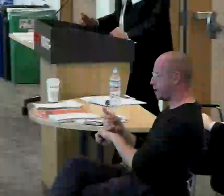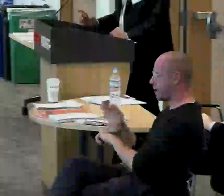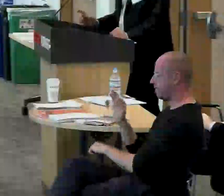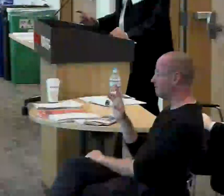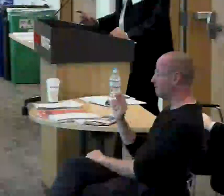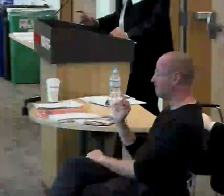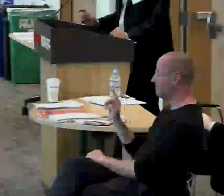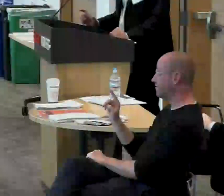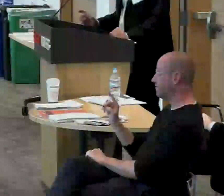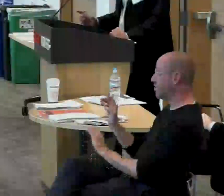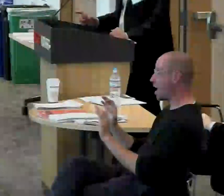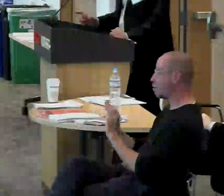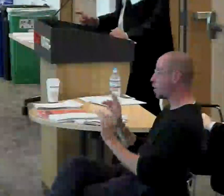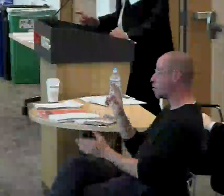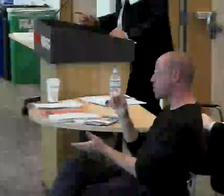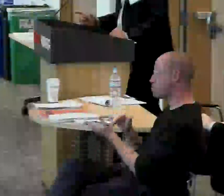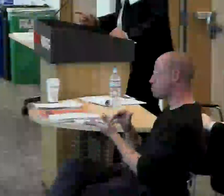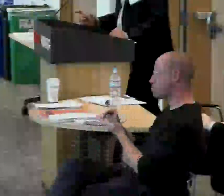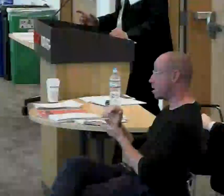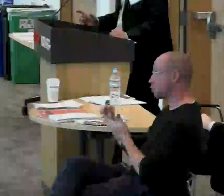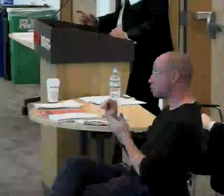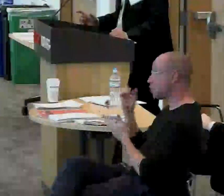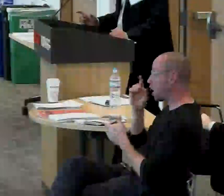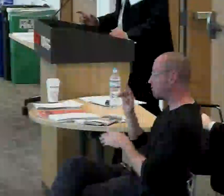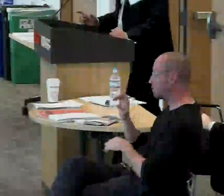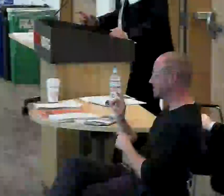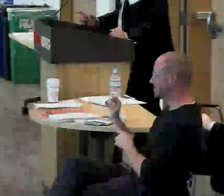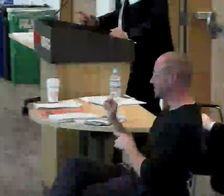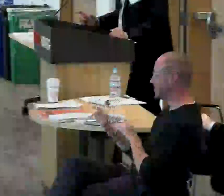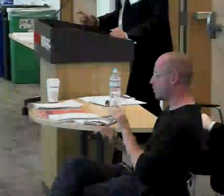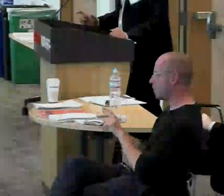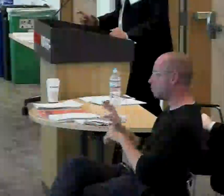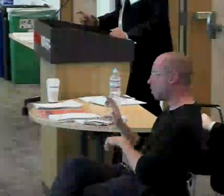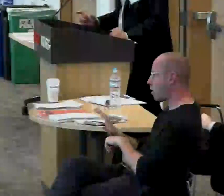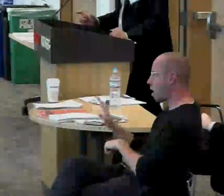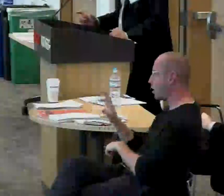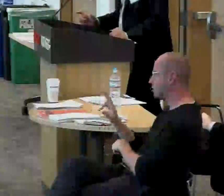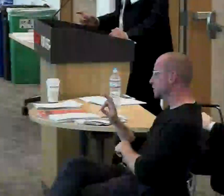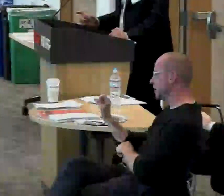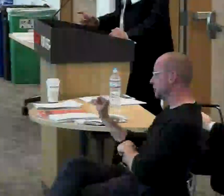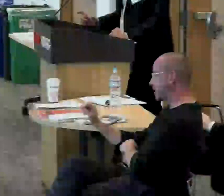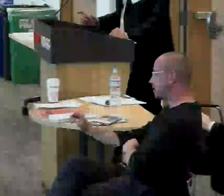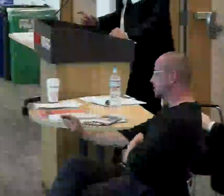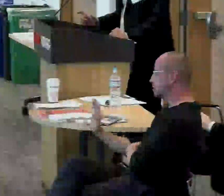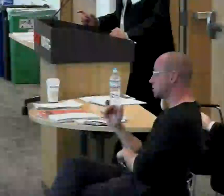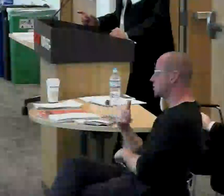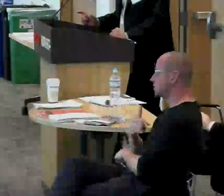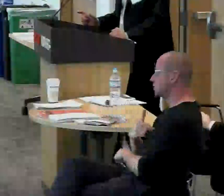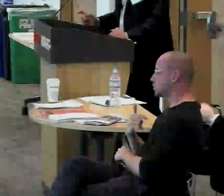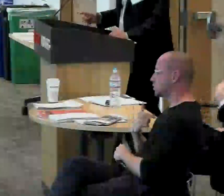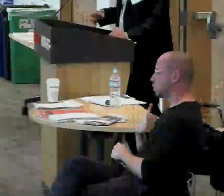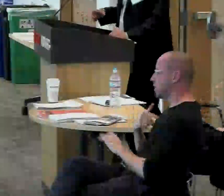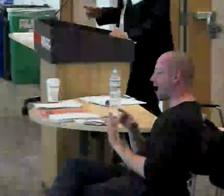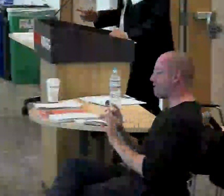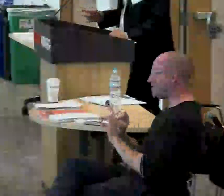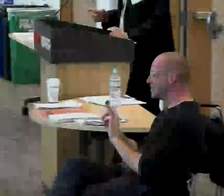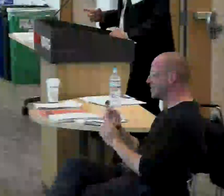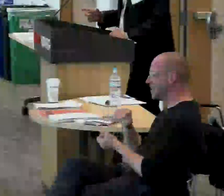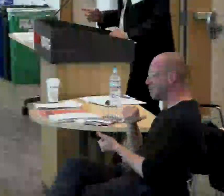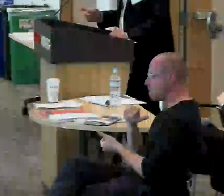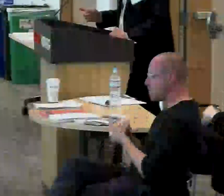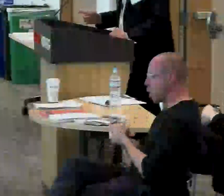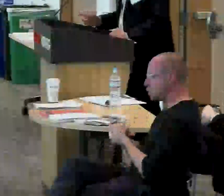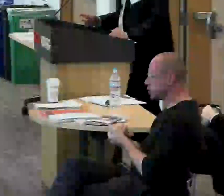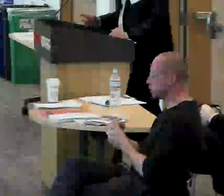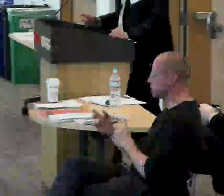fund to help target people with disabilities on a national level. So as we kind of work with different partners, we're seeing different agencies and